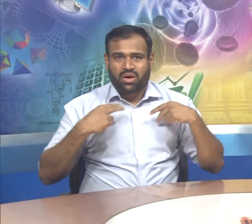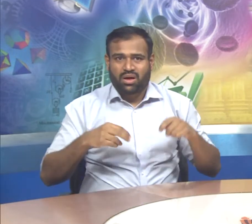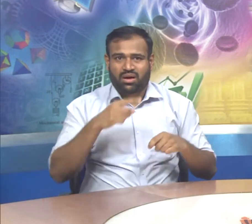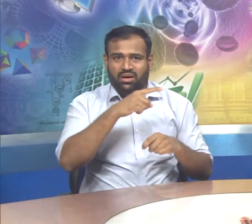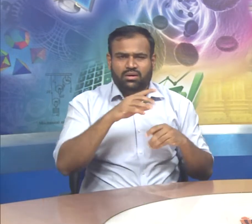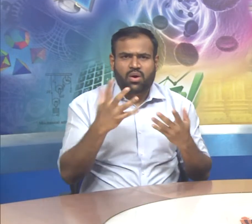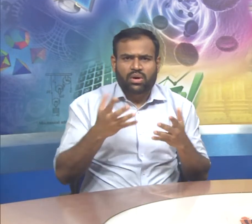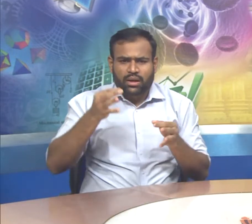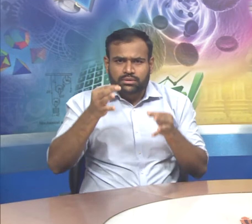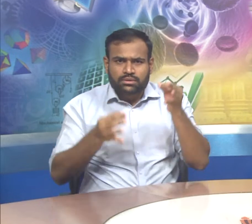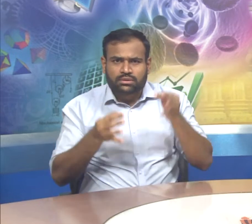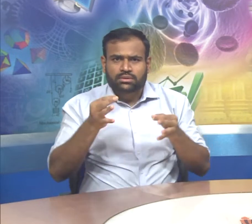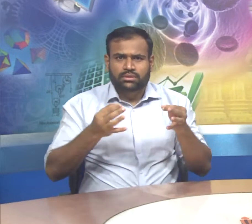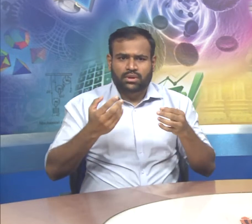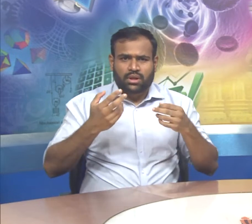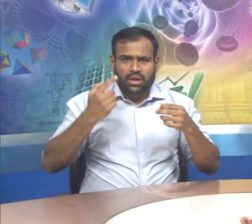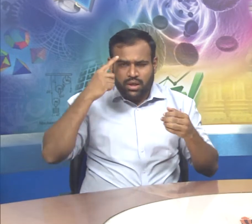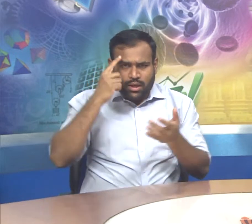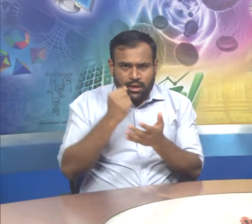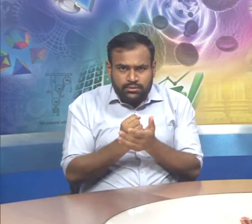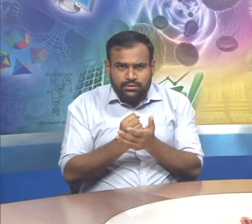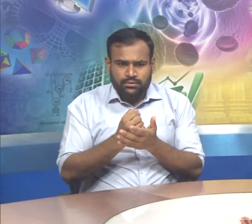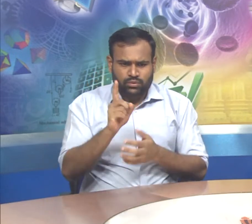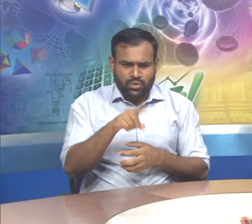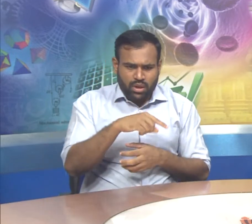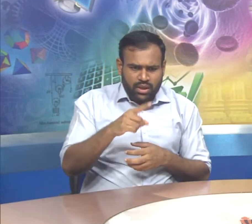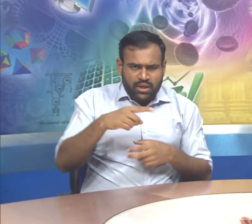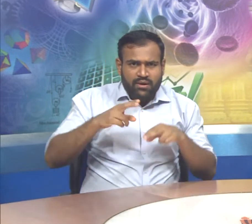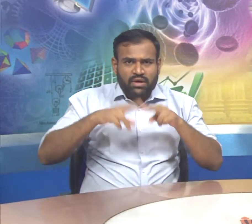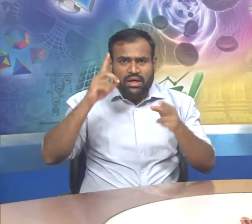Jurisdiction of the Supreme Court.